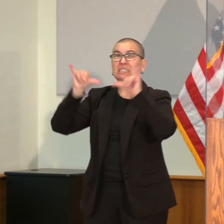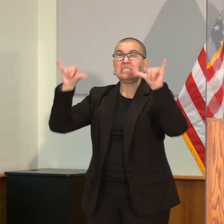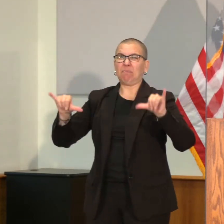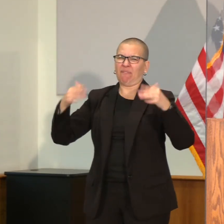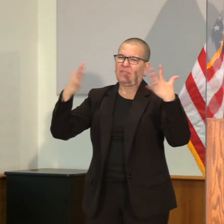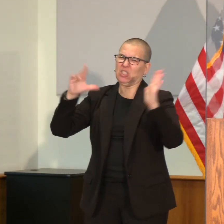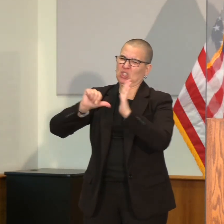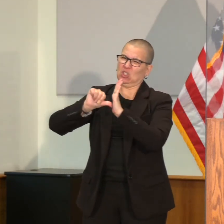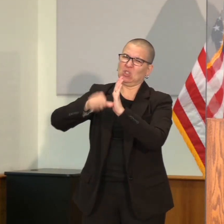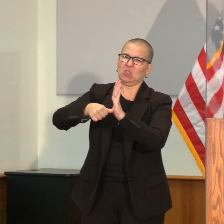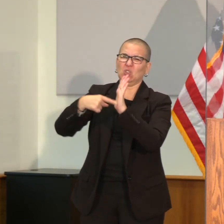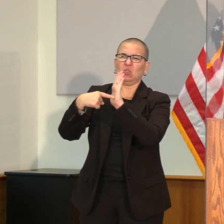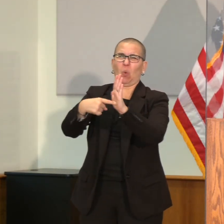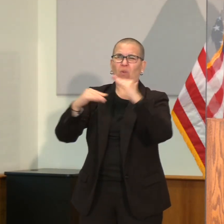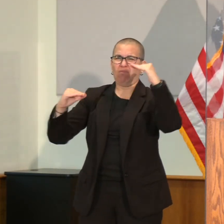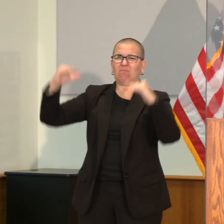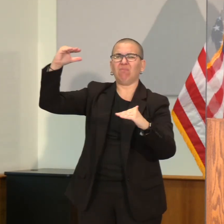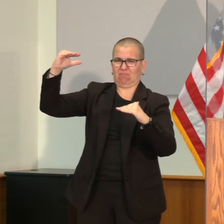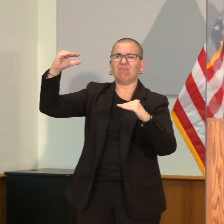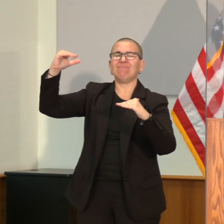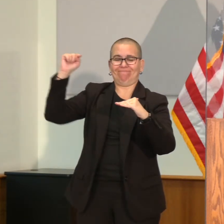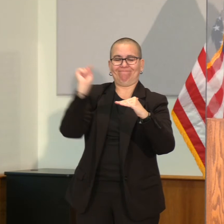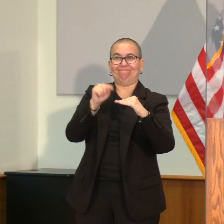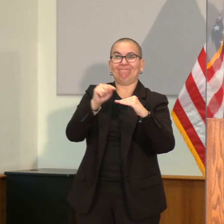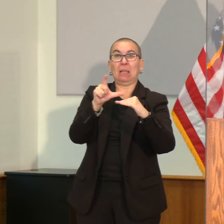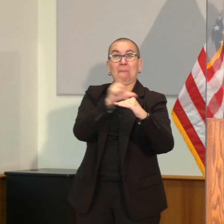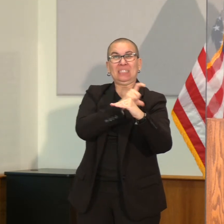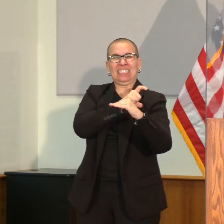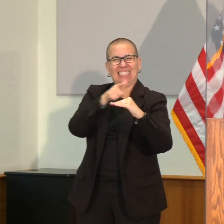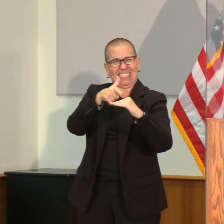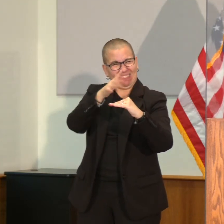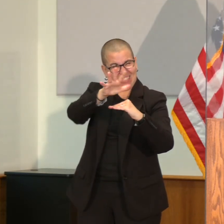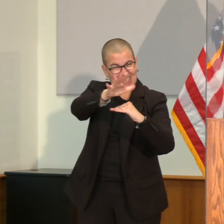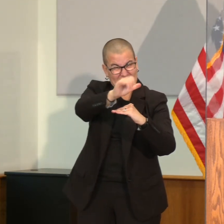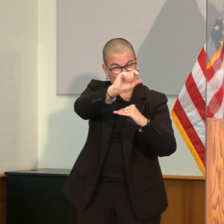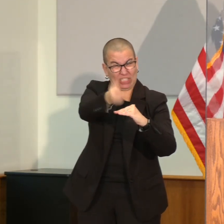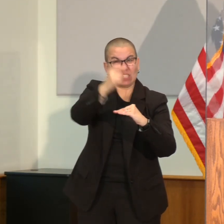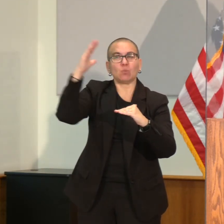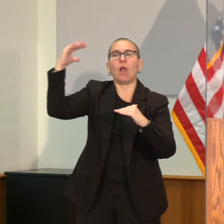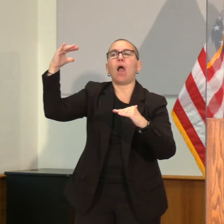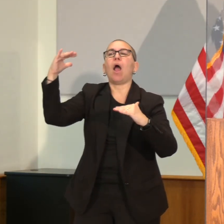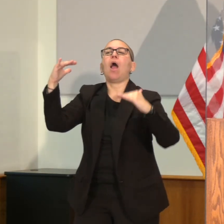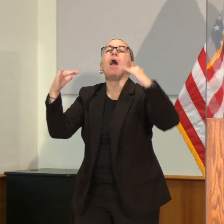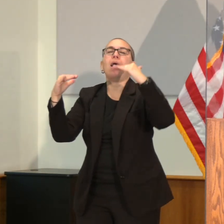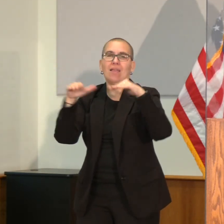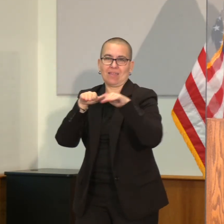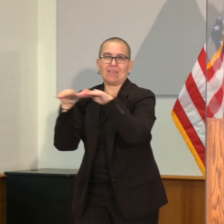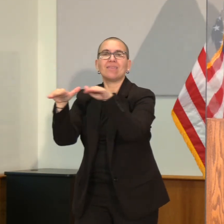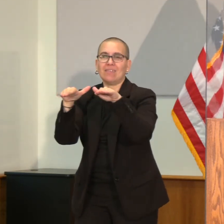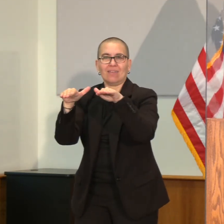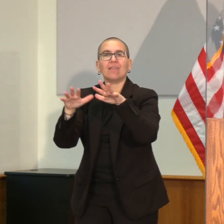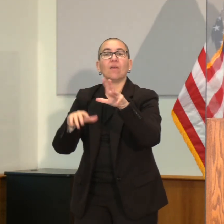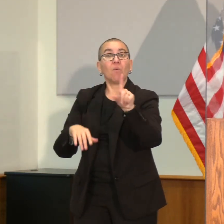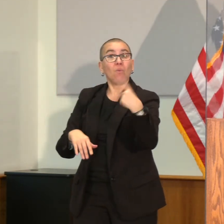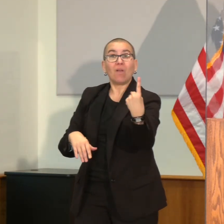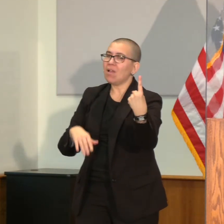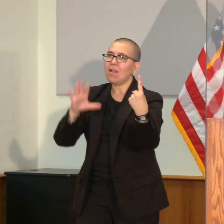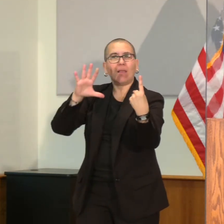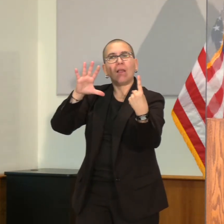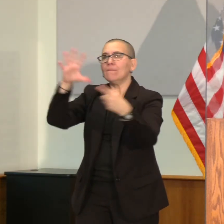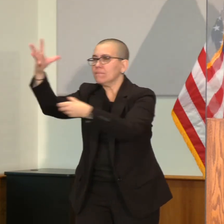law enforcement requires all of us to work together hand in hand. And we cannot do it alone. It requires people of all